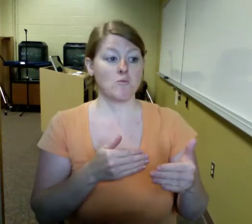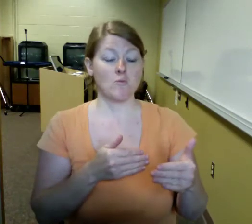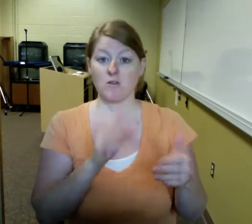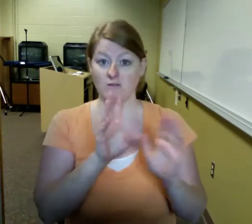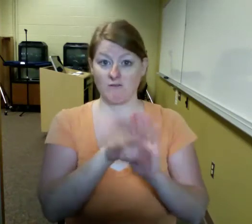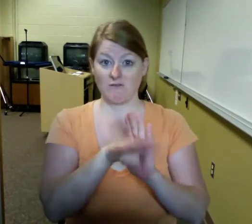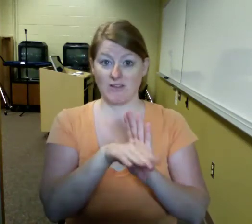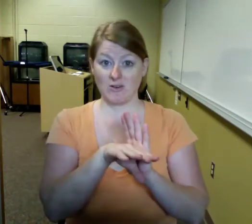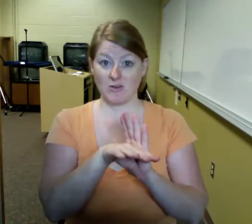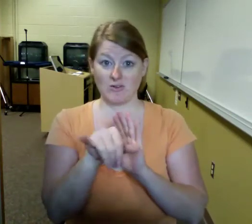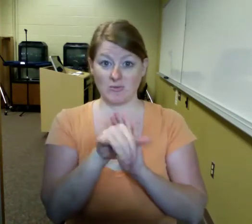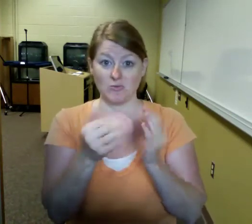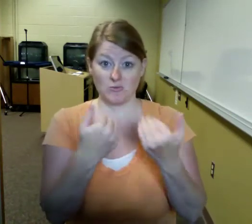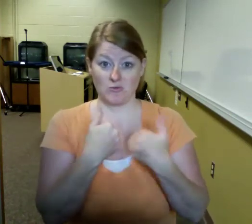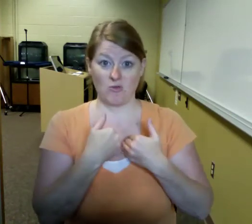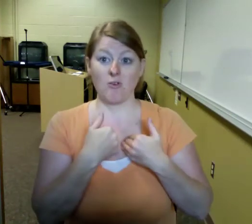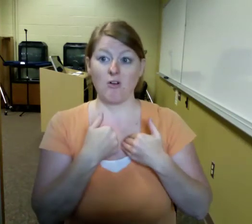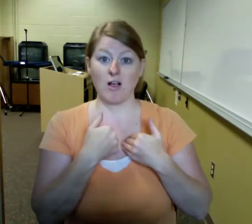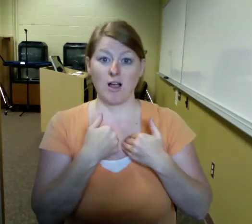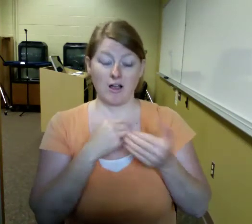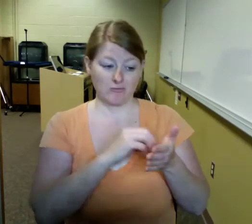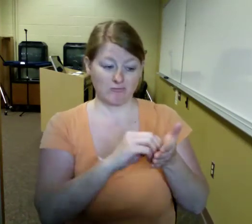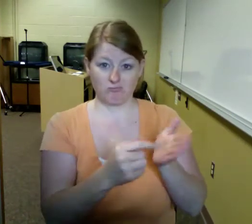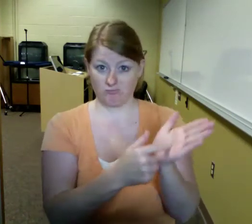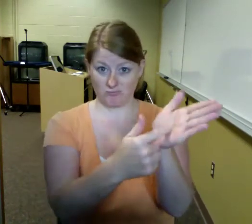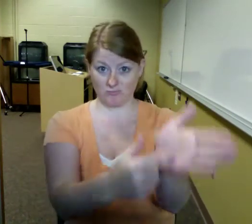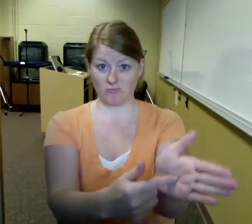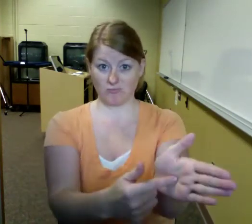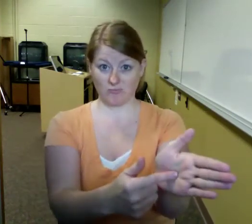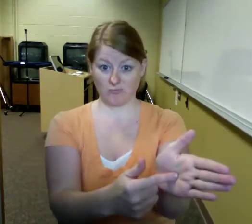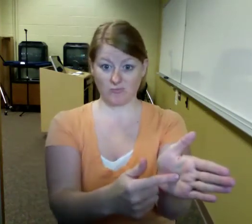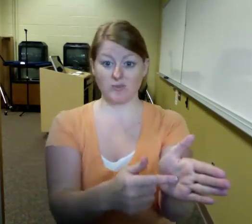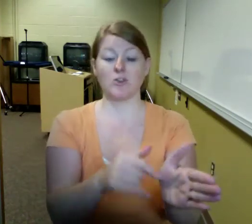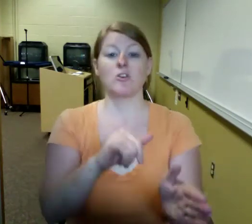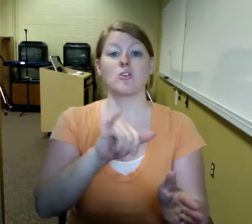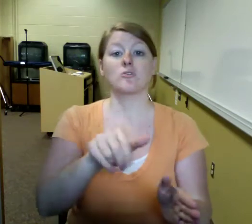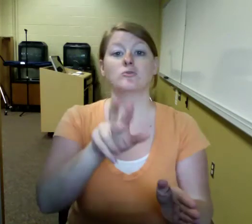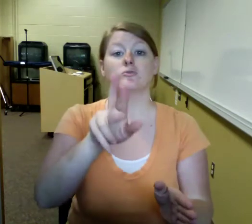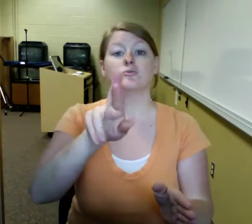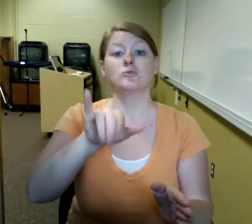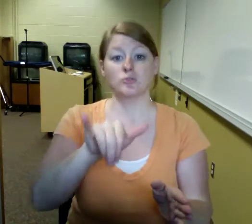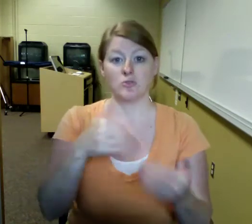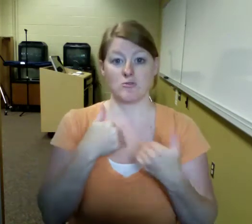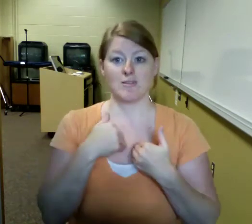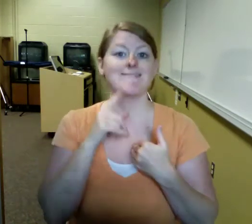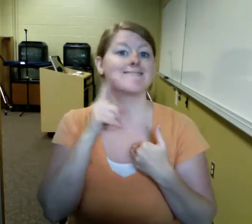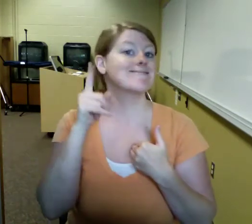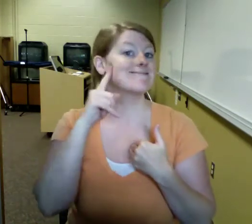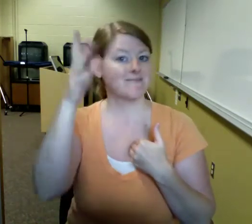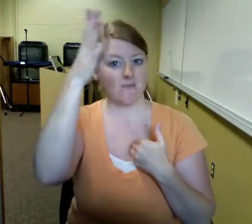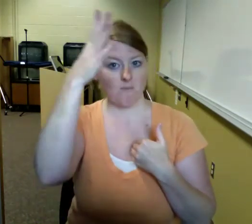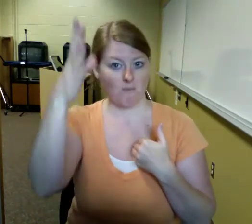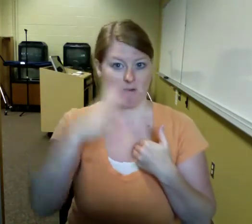The jury member in this matter includes a deaf male. The judge and the jury member will now provide you with their introductory